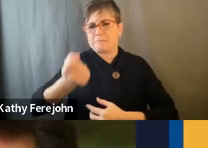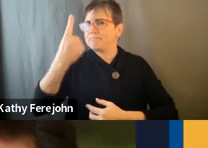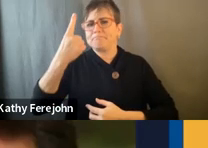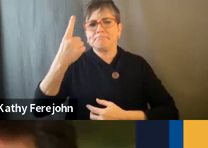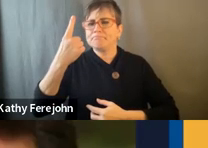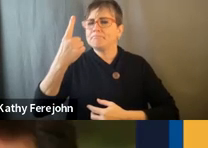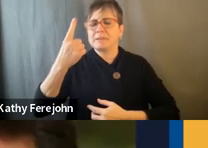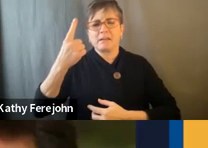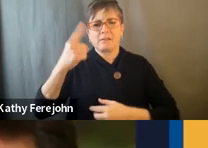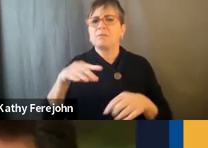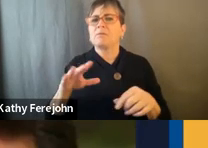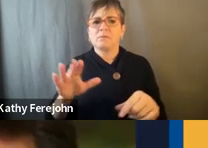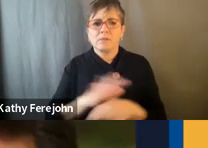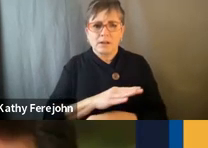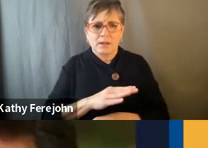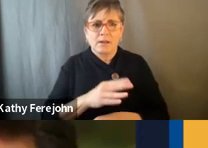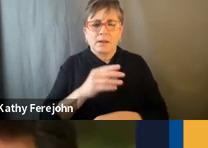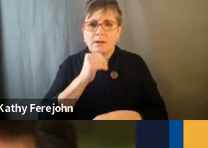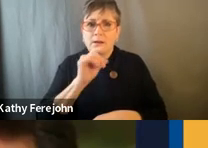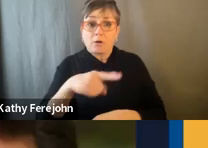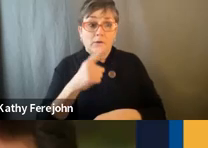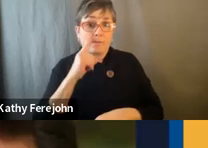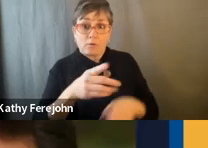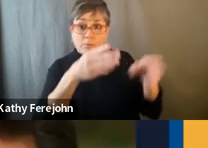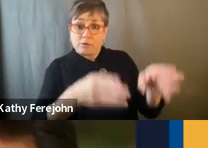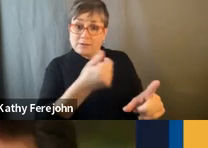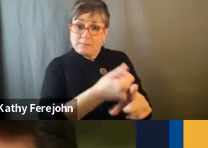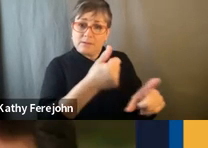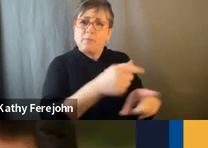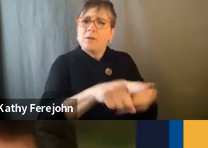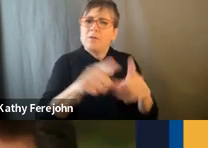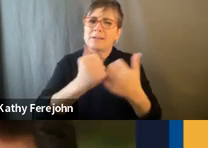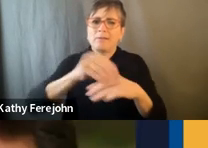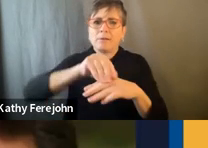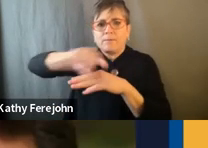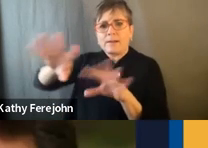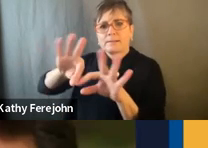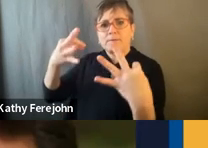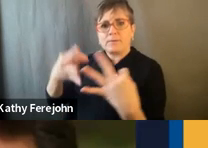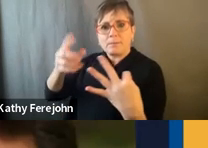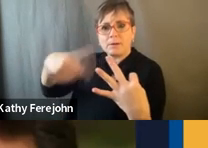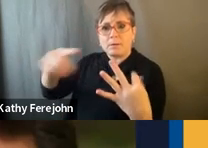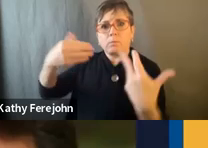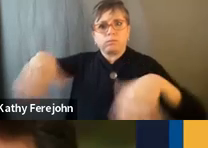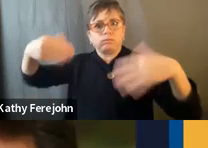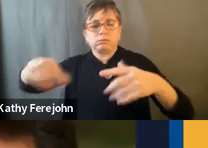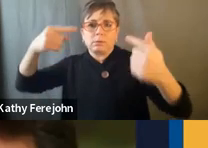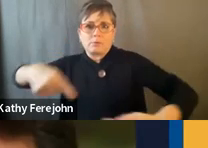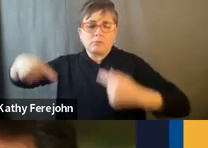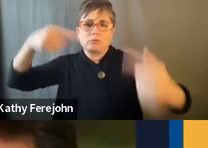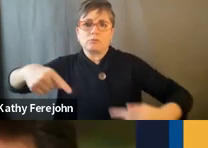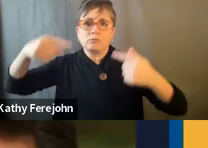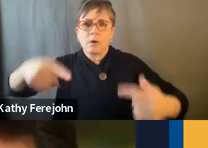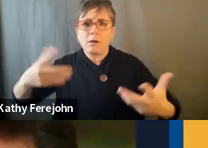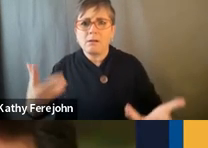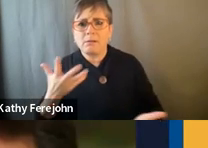the disabled, but for the family members and how they struggle to make sure that their voice is heard and how they